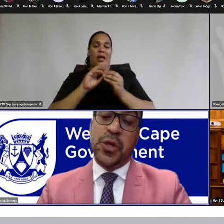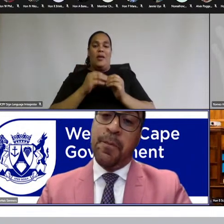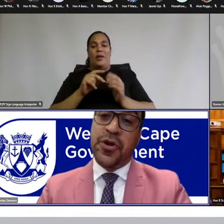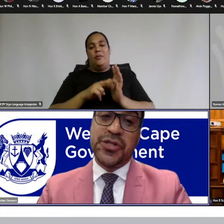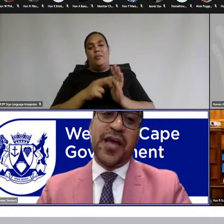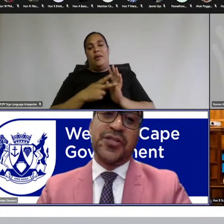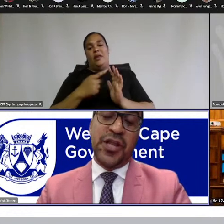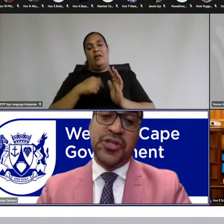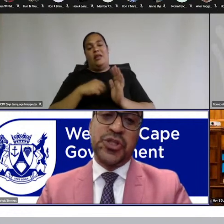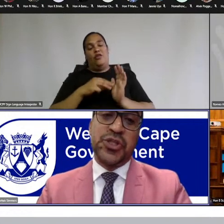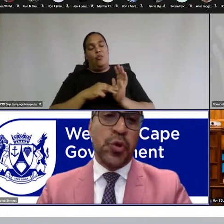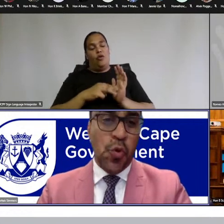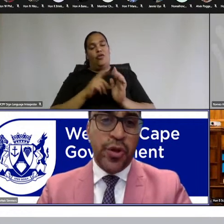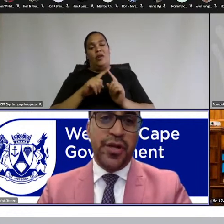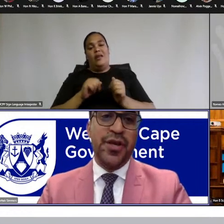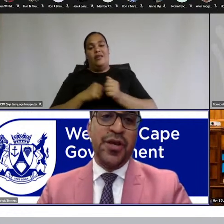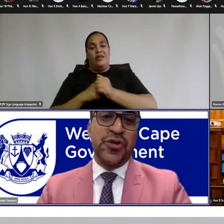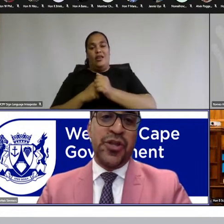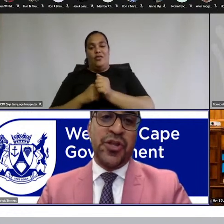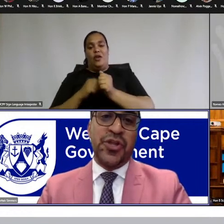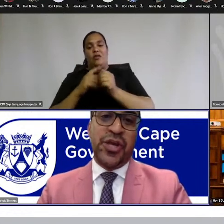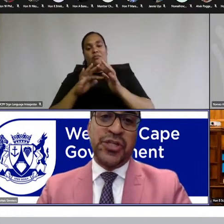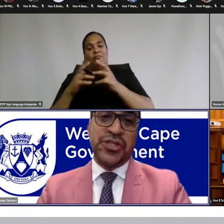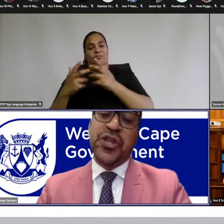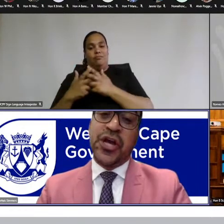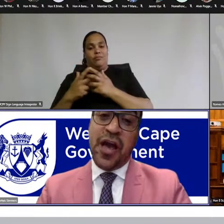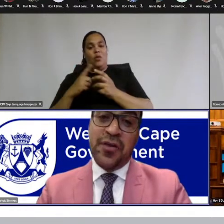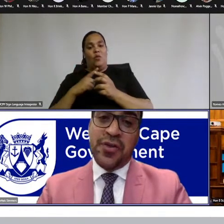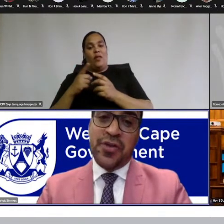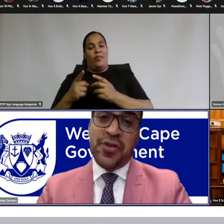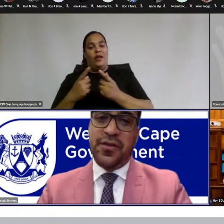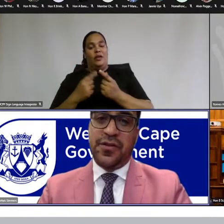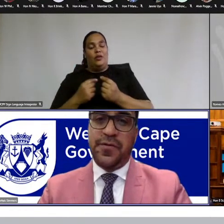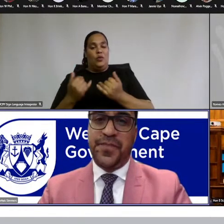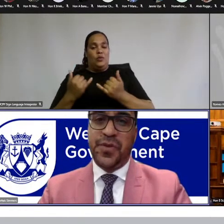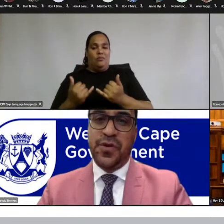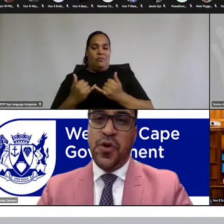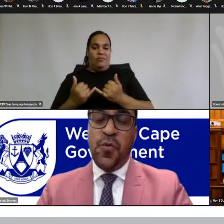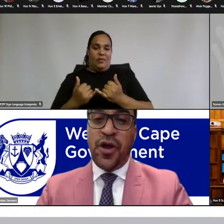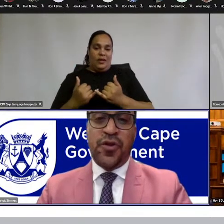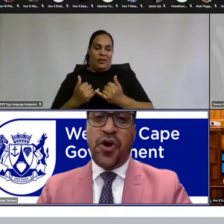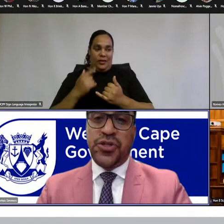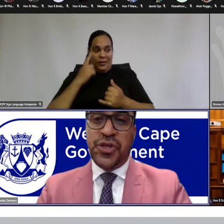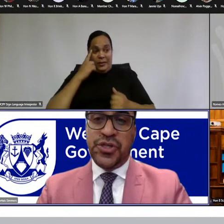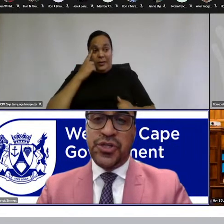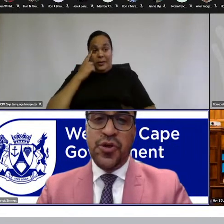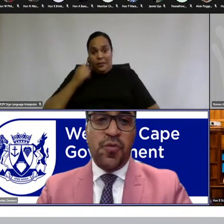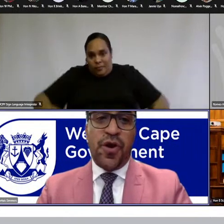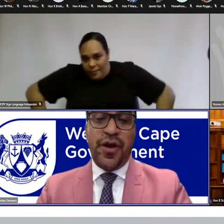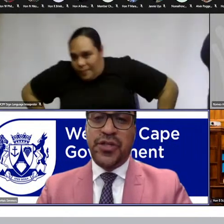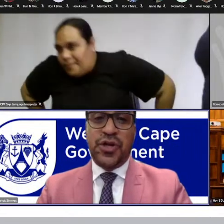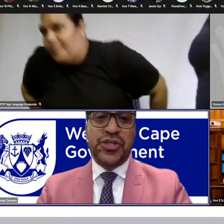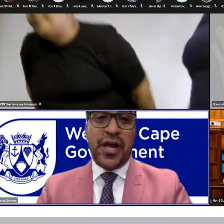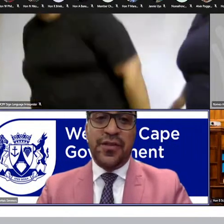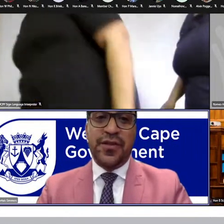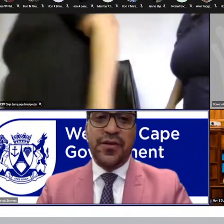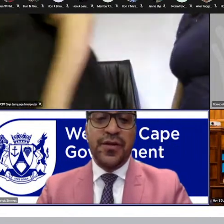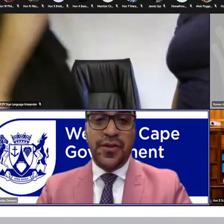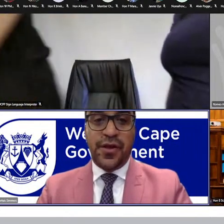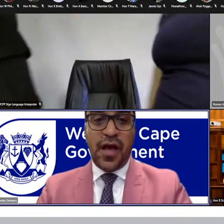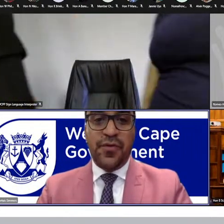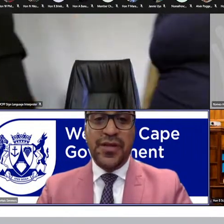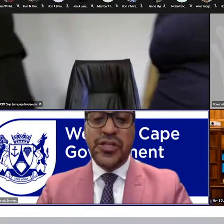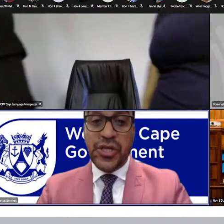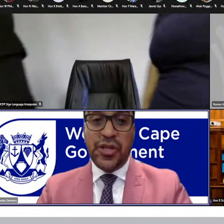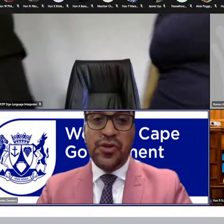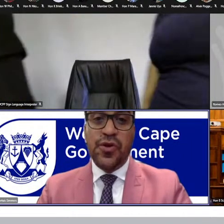plans, models, and strategies accordingly so that it addresses the current reality. We are not ostriches where our heads are stuck in